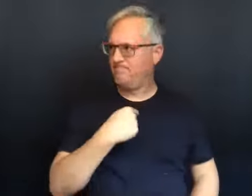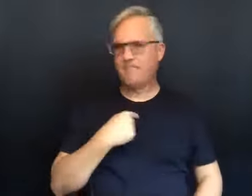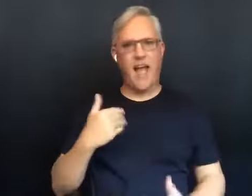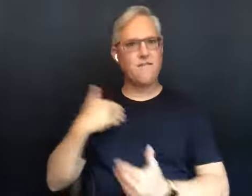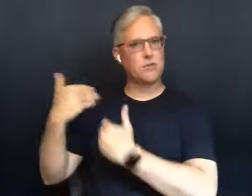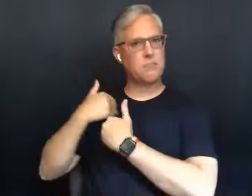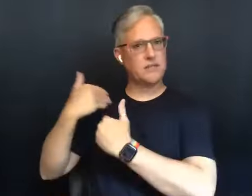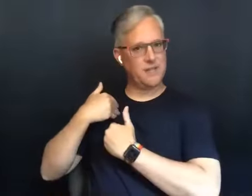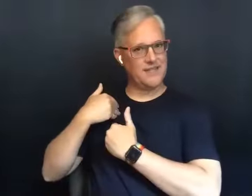instruct DCMs.